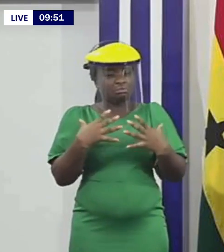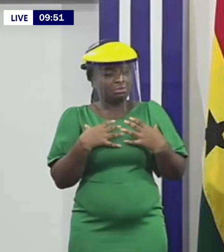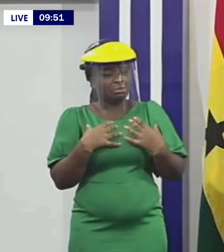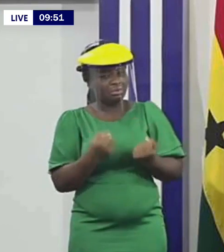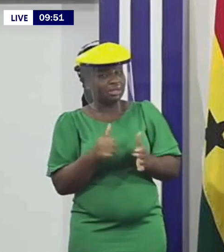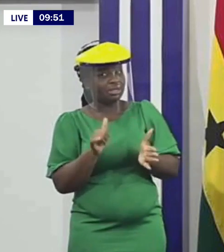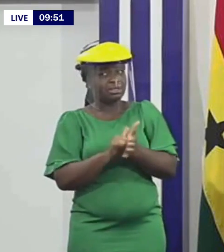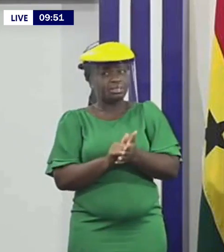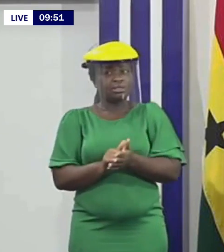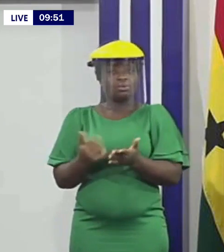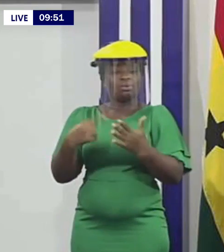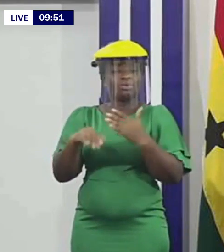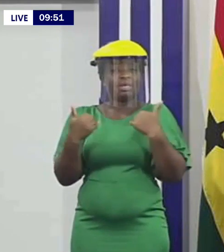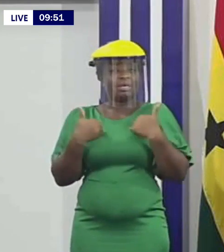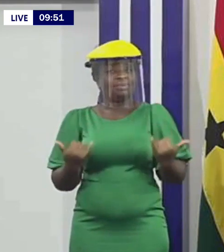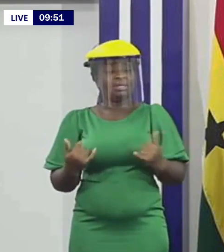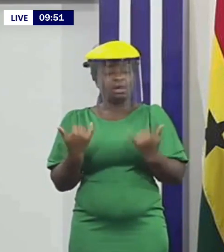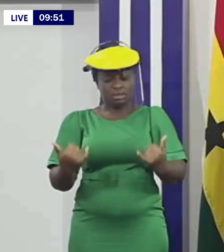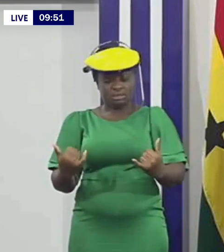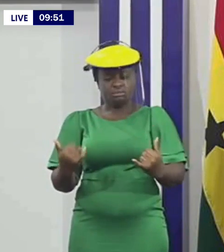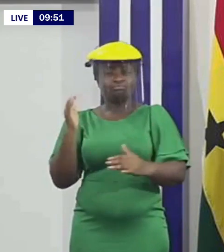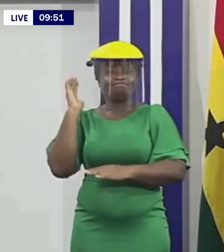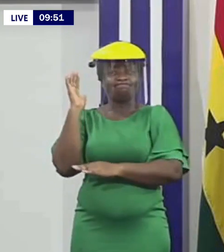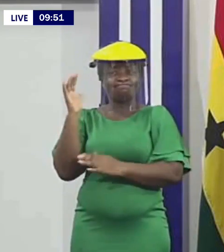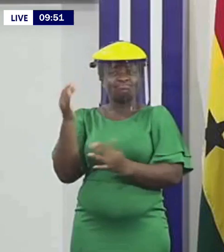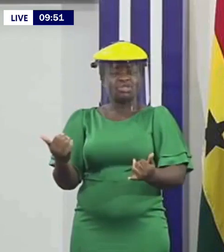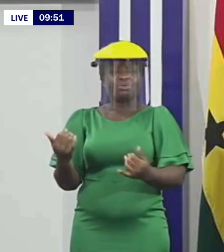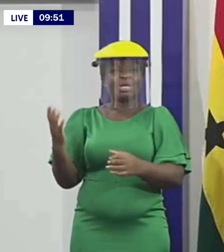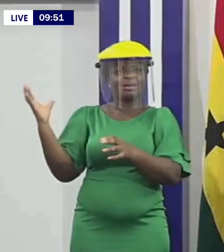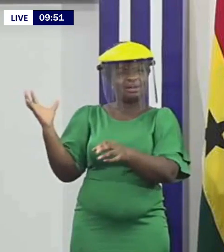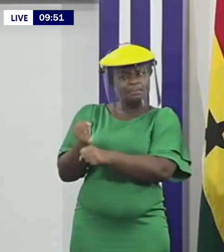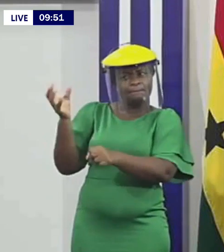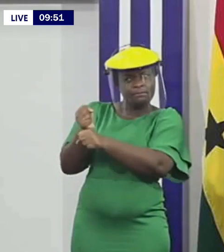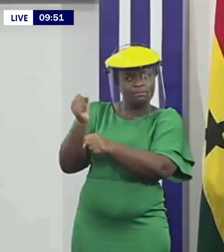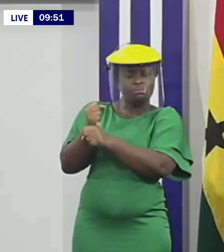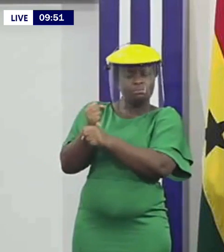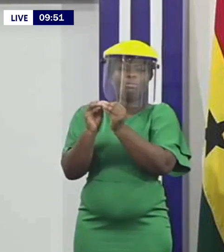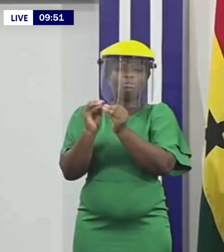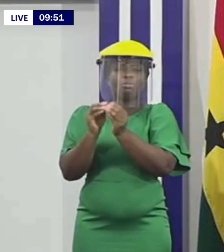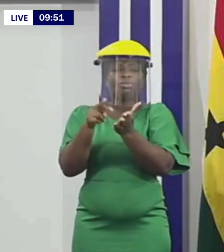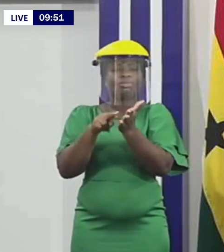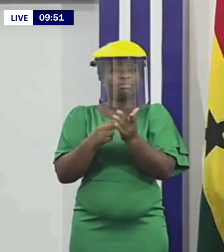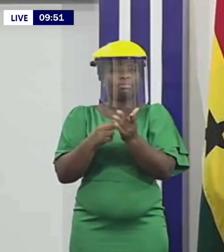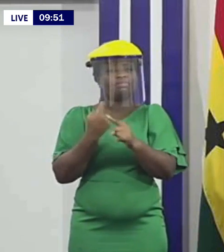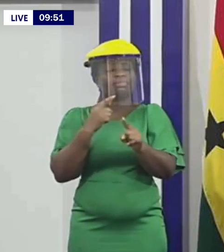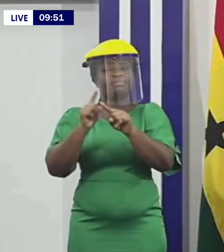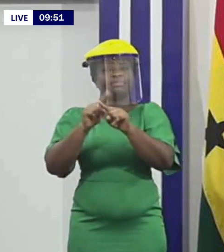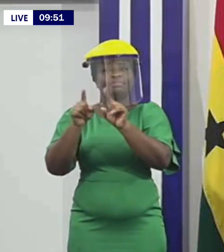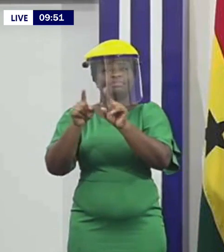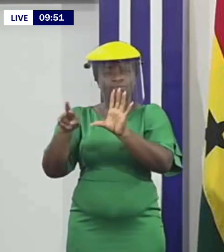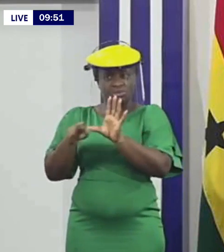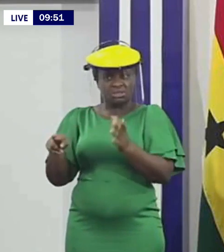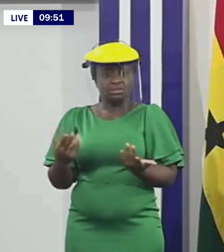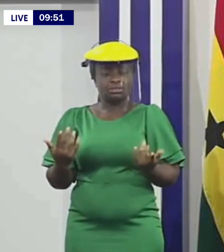this is the picture that we have as we speak now. We continue getting more and more reports from the region. And even before we leave here, the